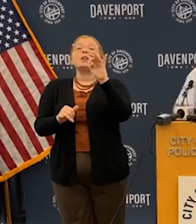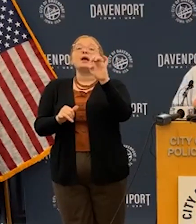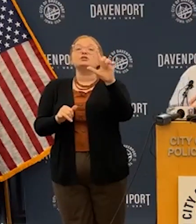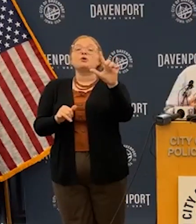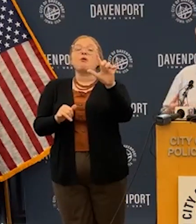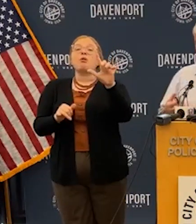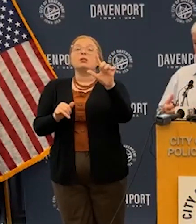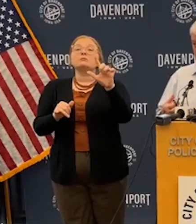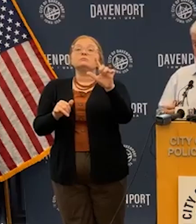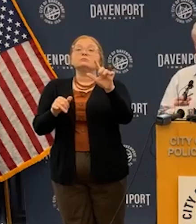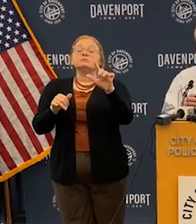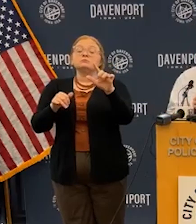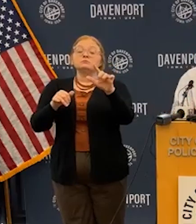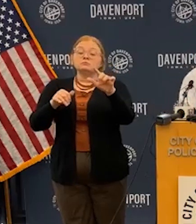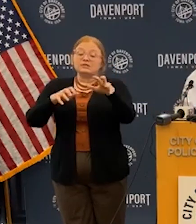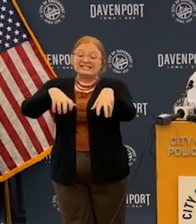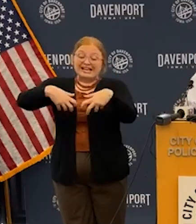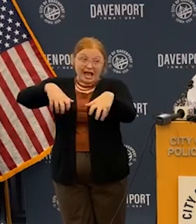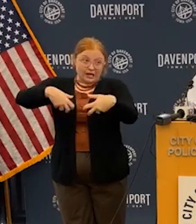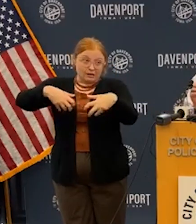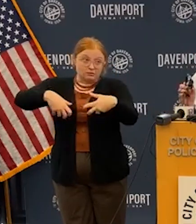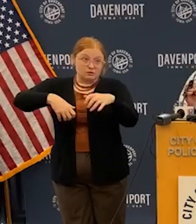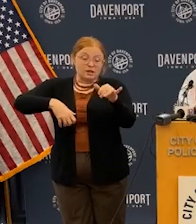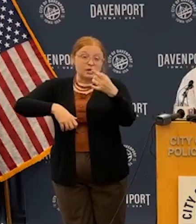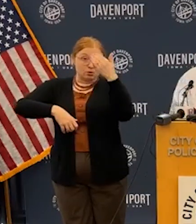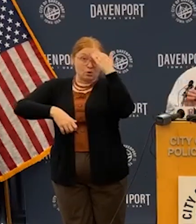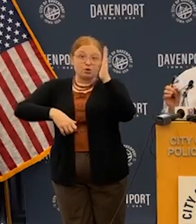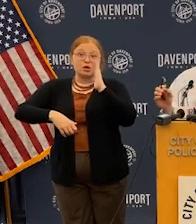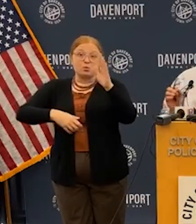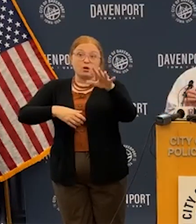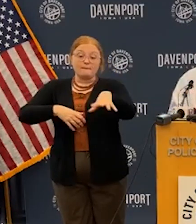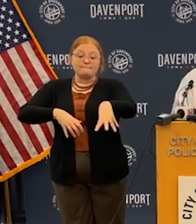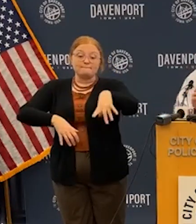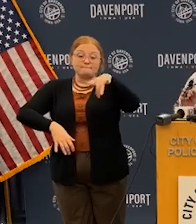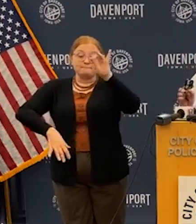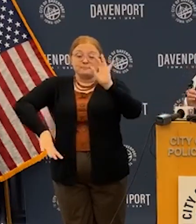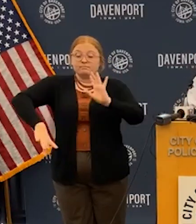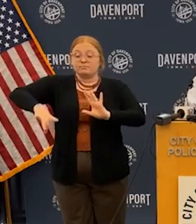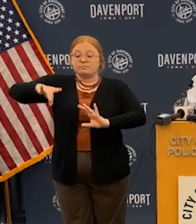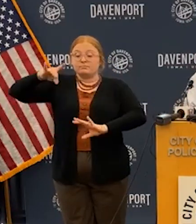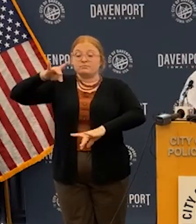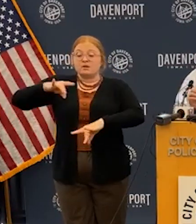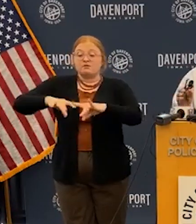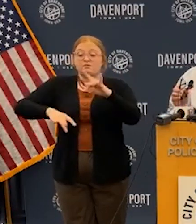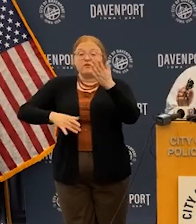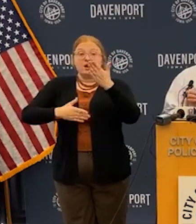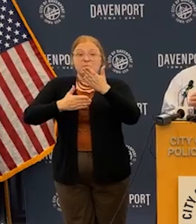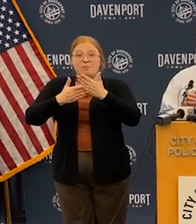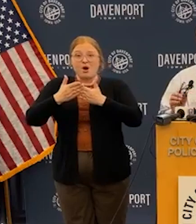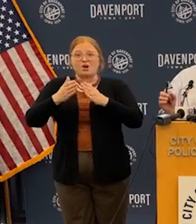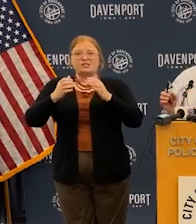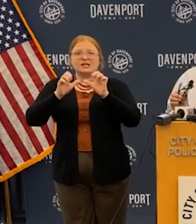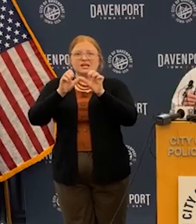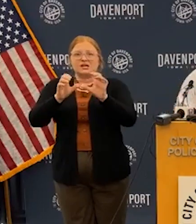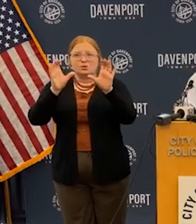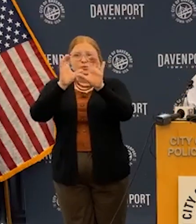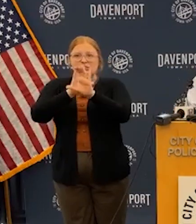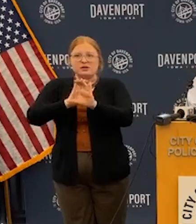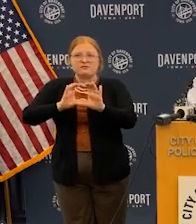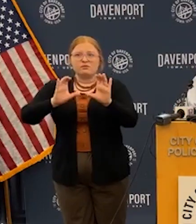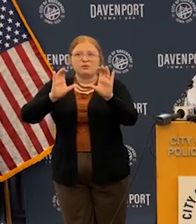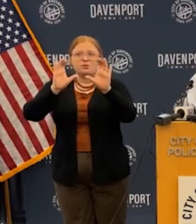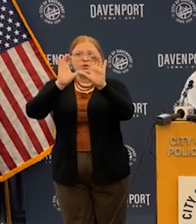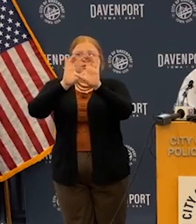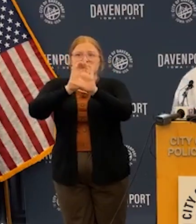pull pieces and sift through with the respect and dignity to try and